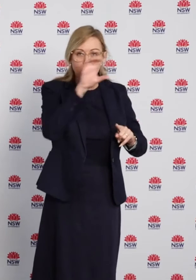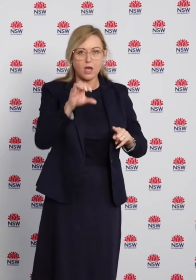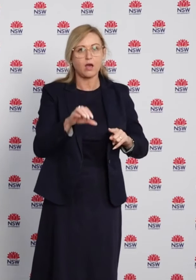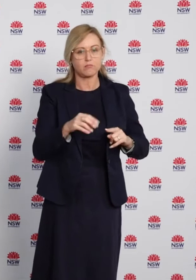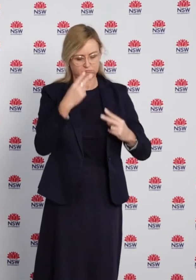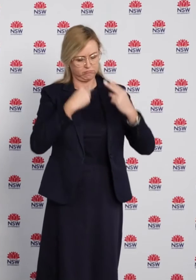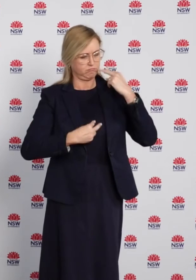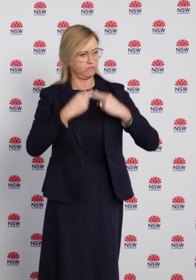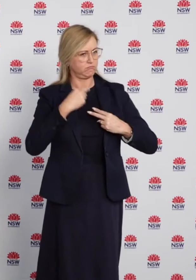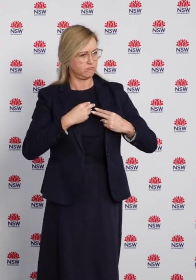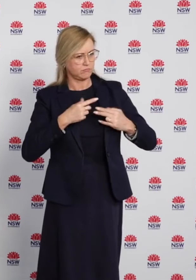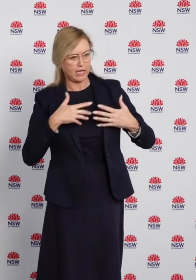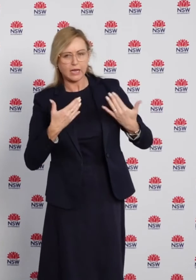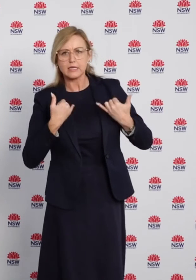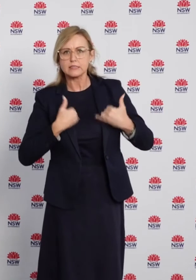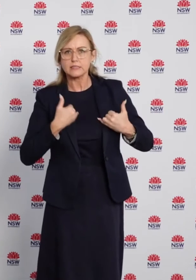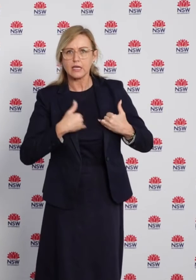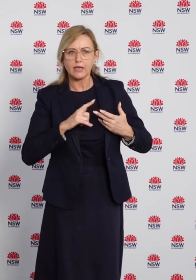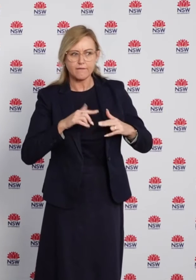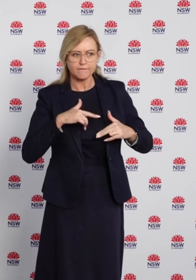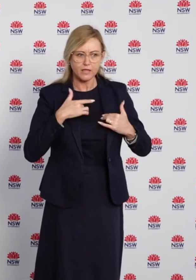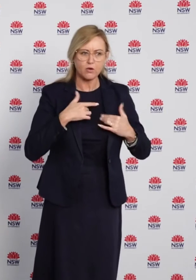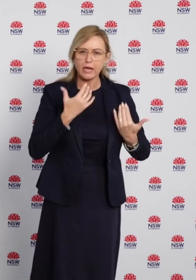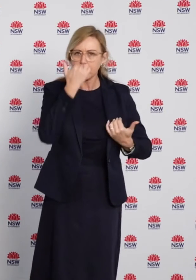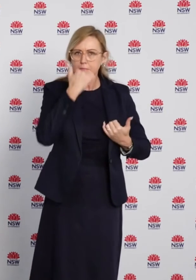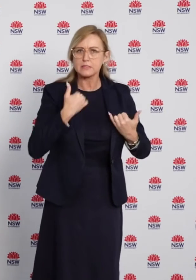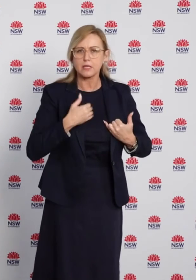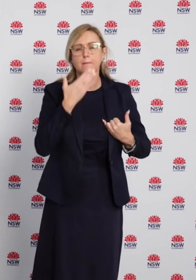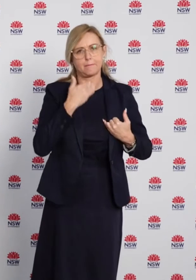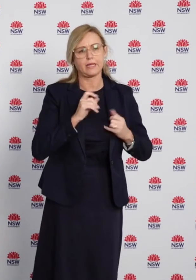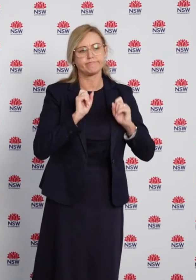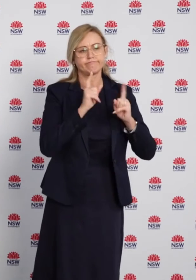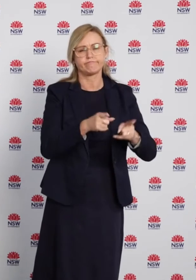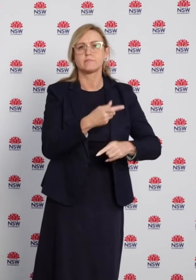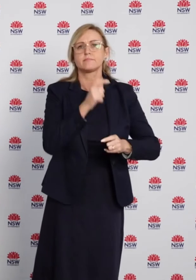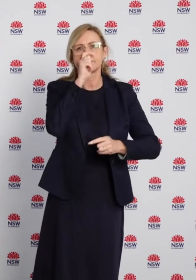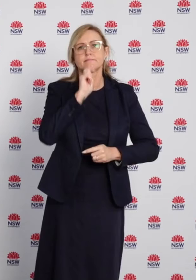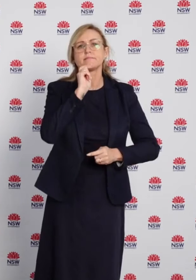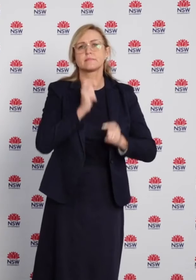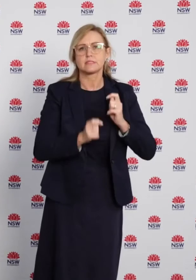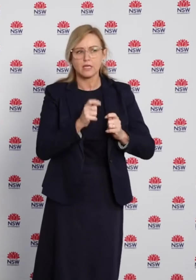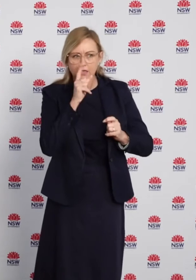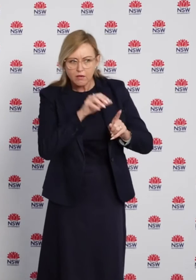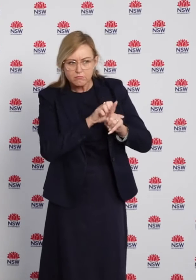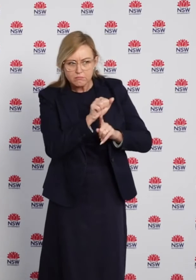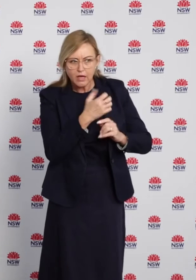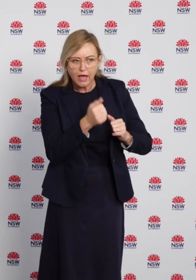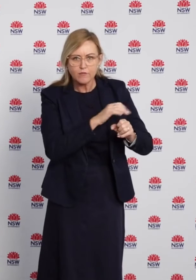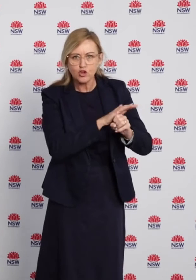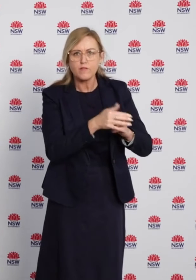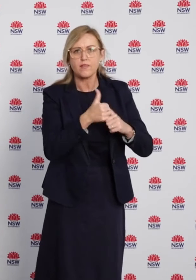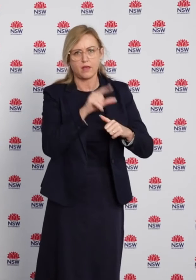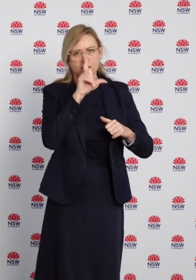symptoms, and if you get any symptoms at all, please come forward for testing so that we can identify if someone has COVID and therefore put in measures